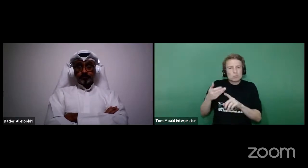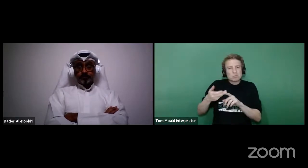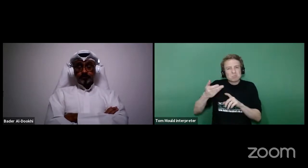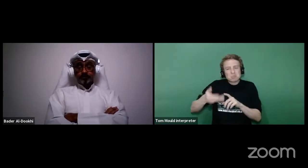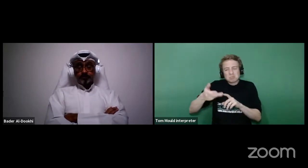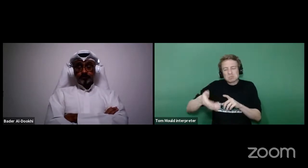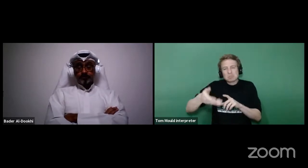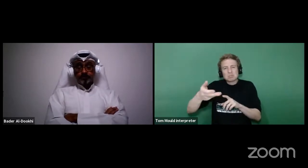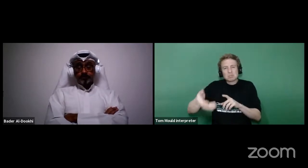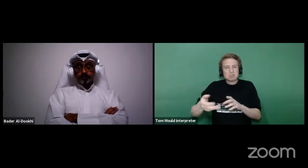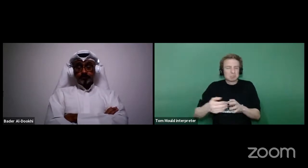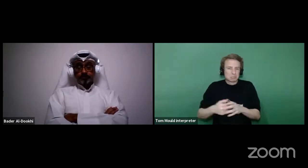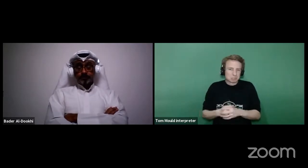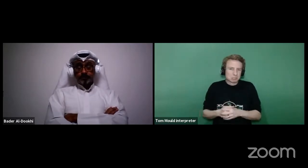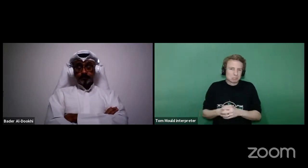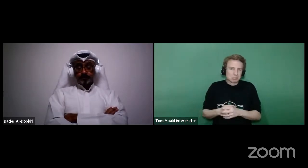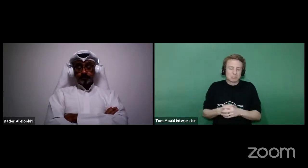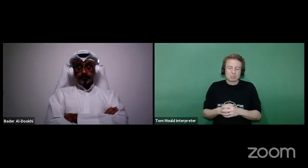individual, meaning